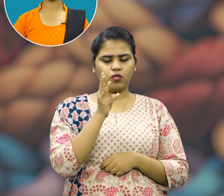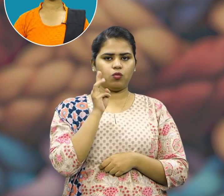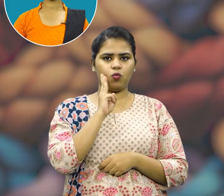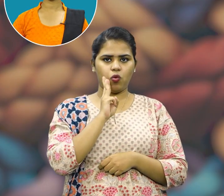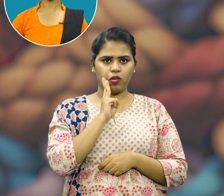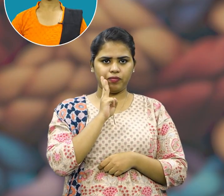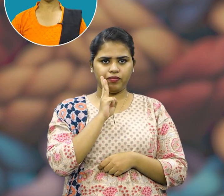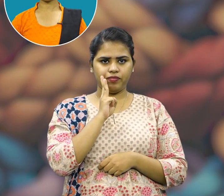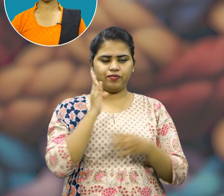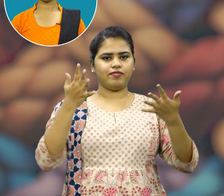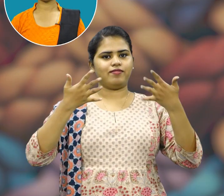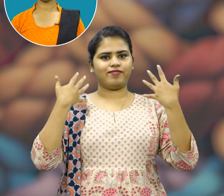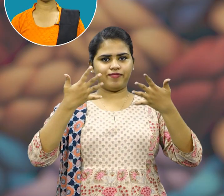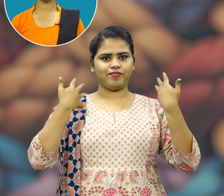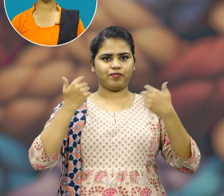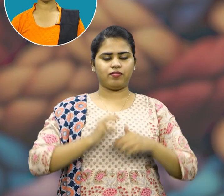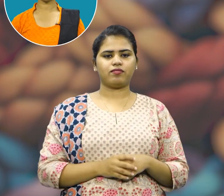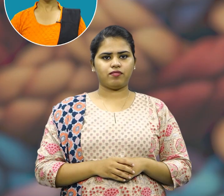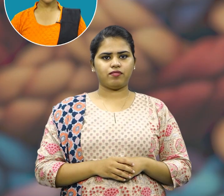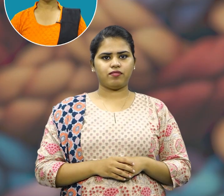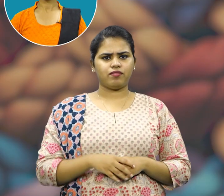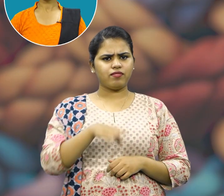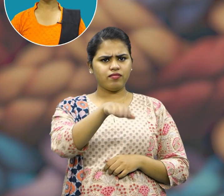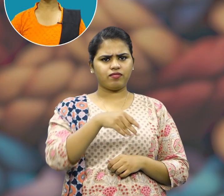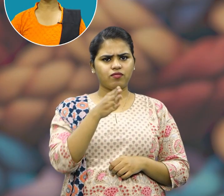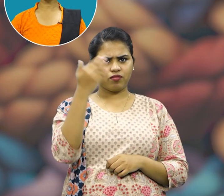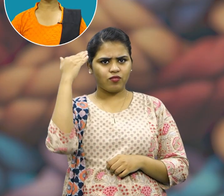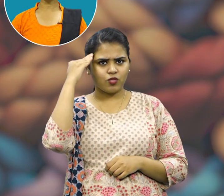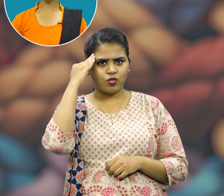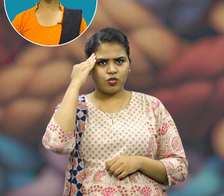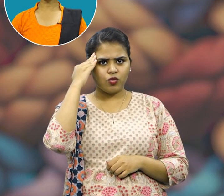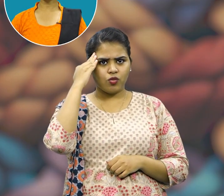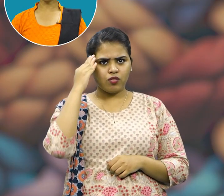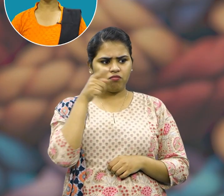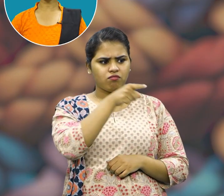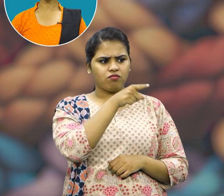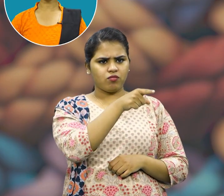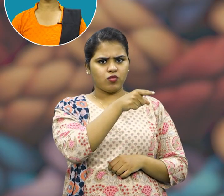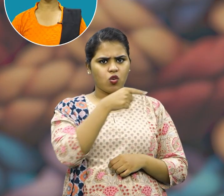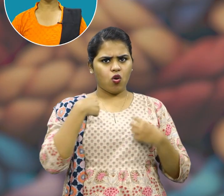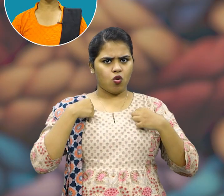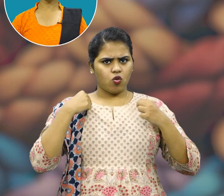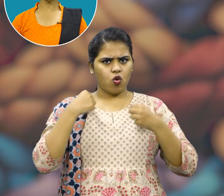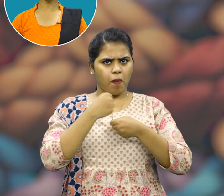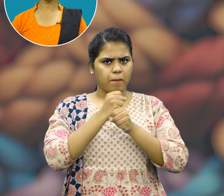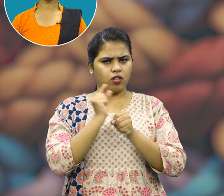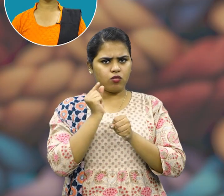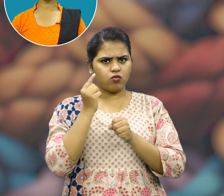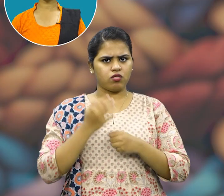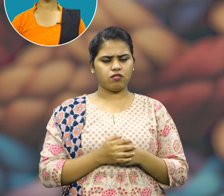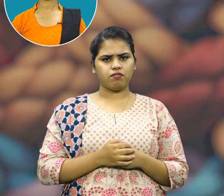water and air. Hey, do you know why is nylon used for making